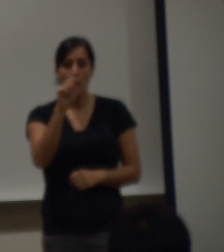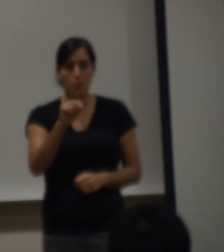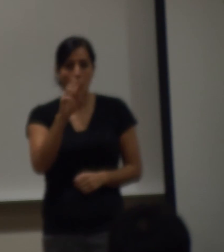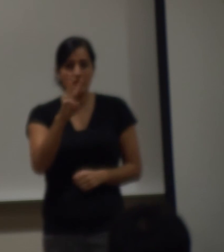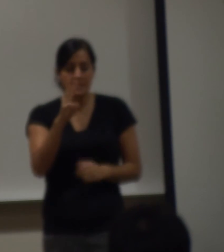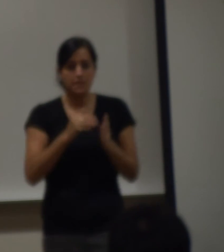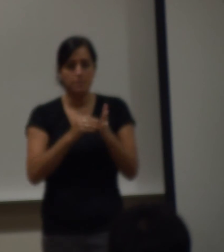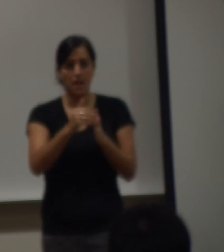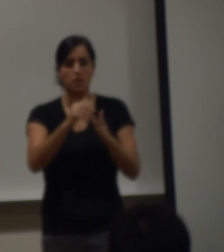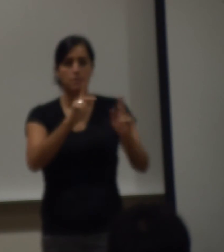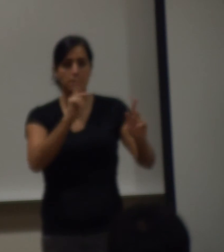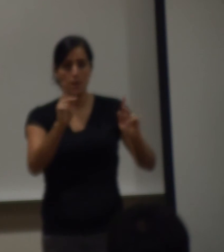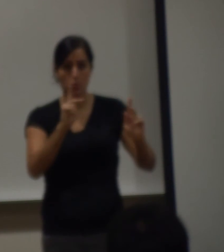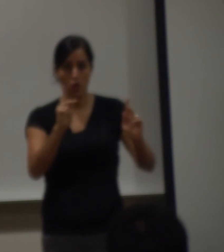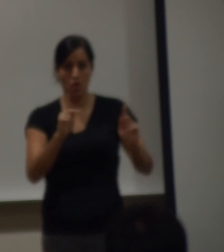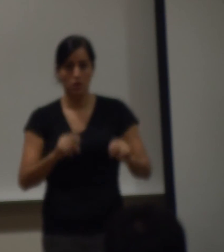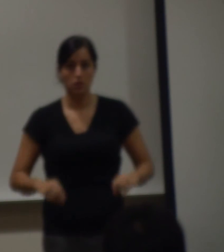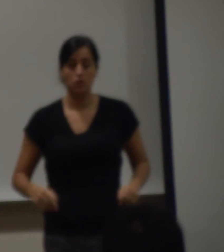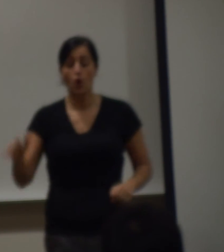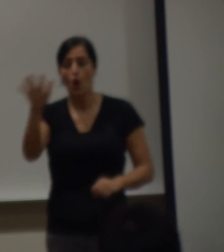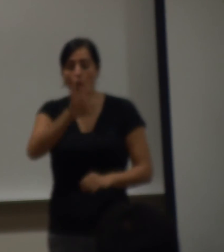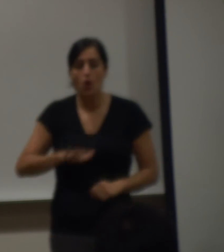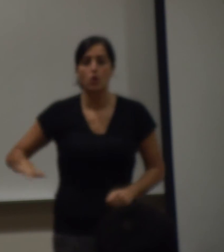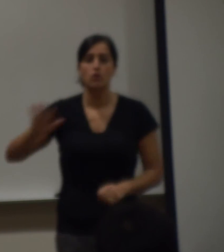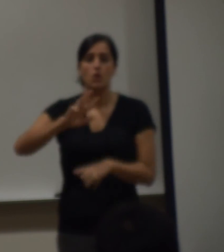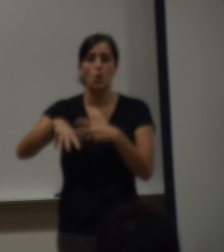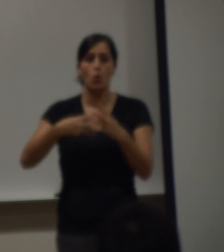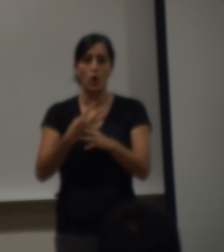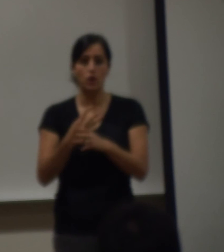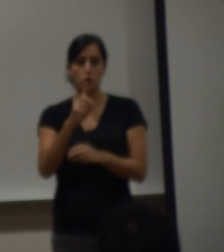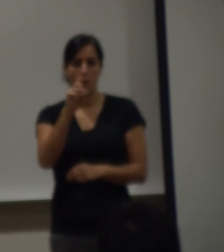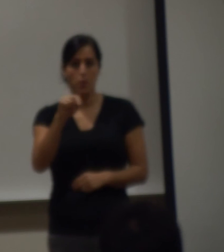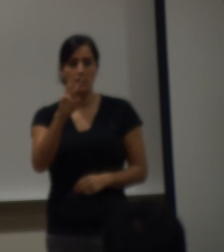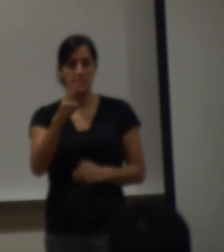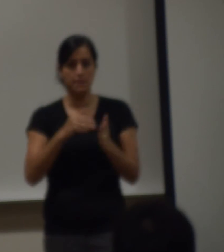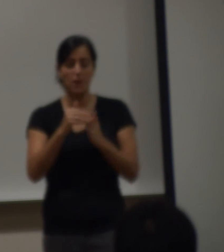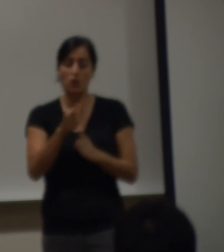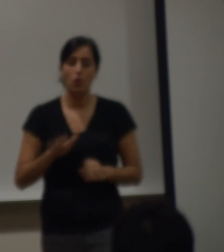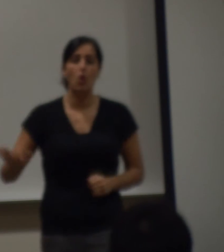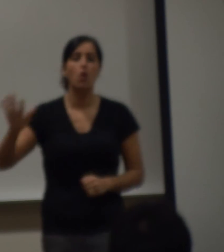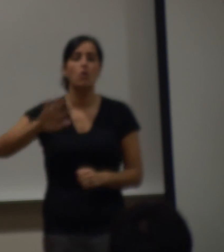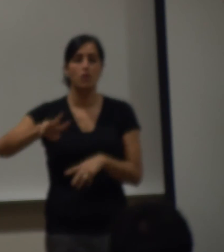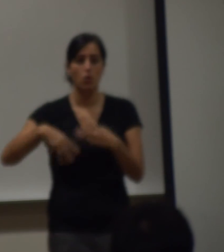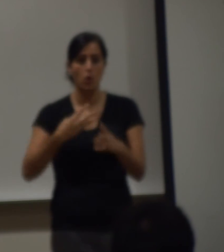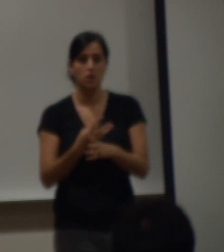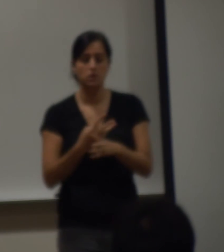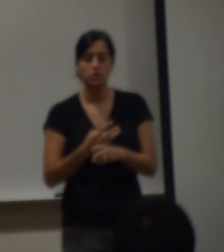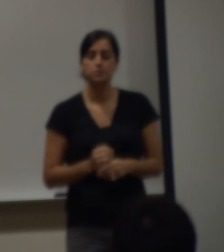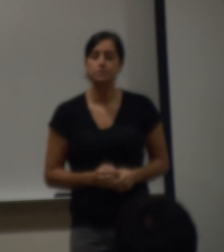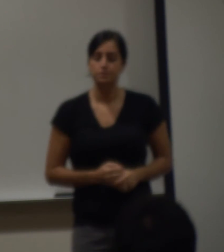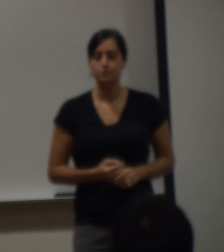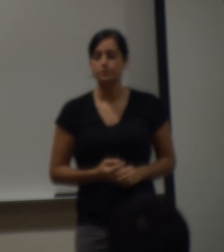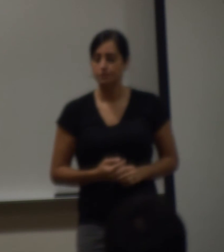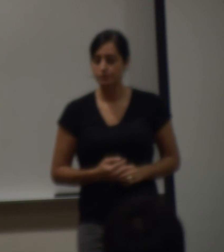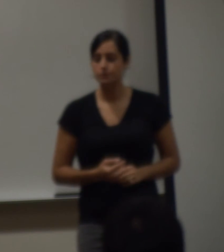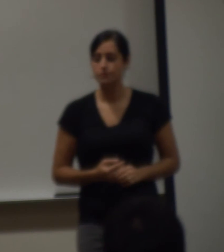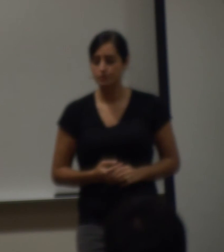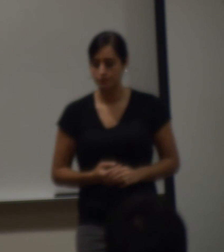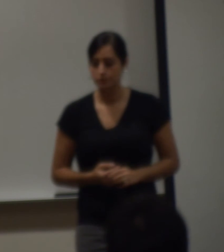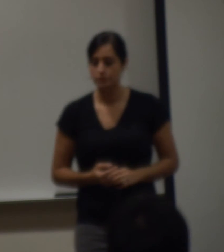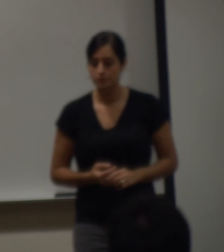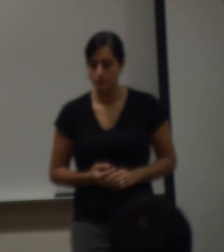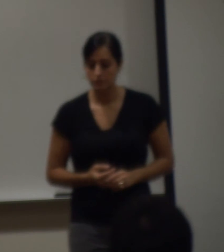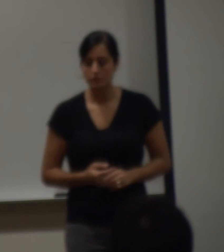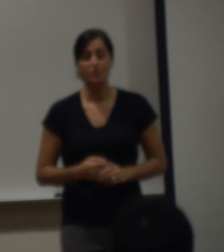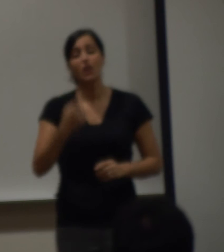1.6 million people worldwide. Now, it's hard to know exactly how many people are in